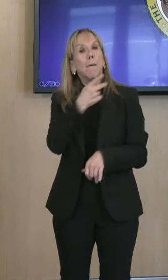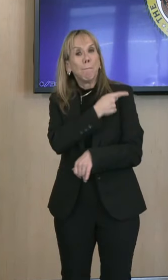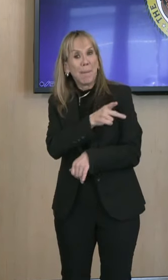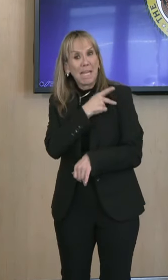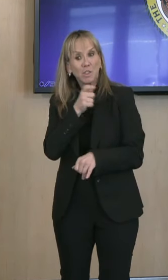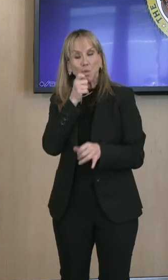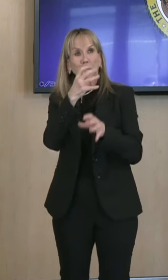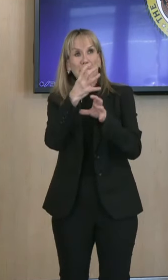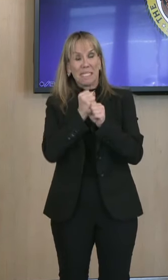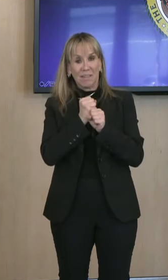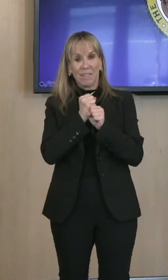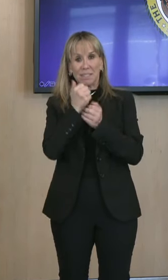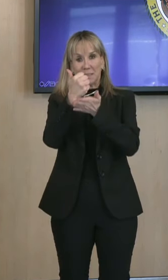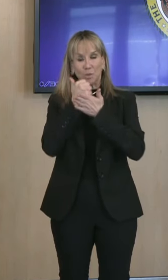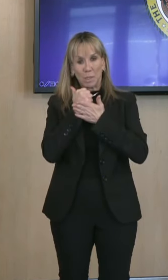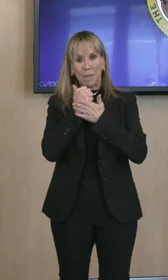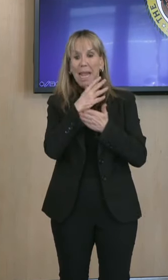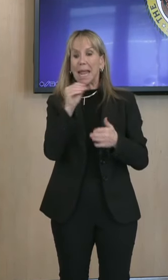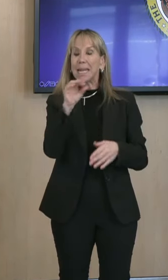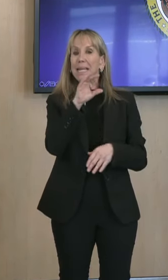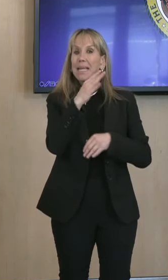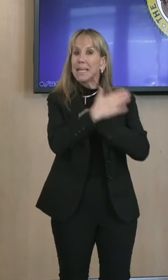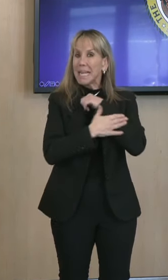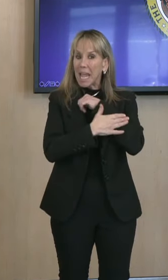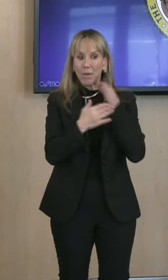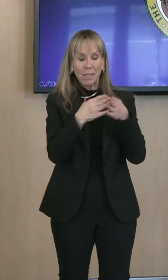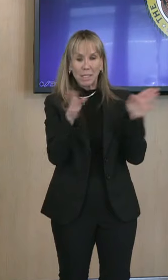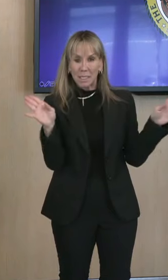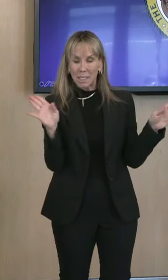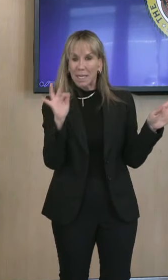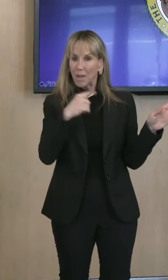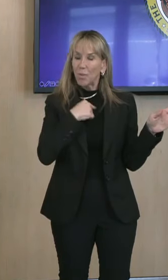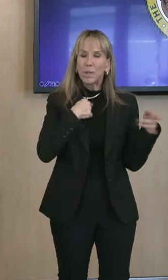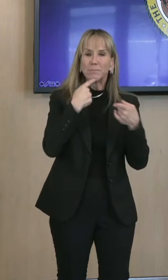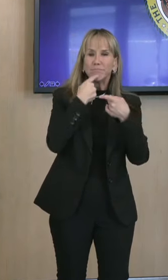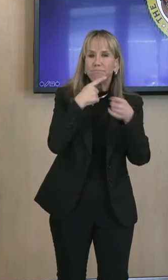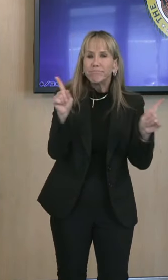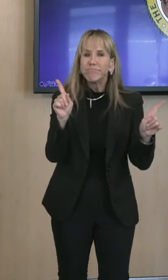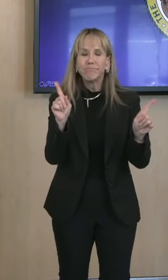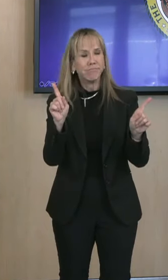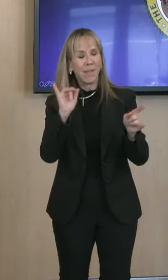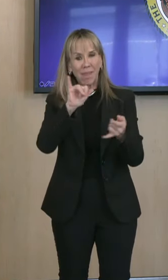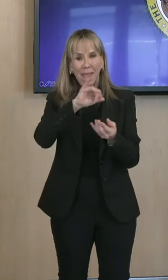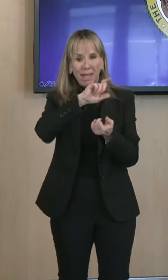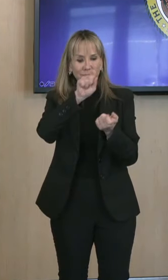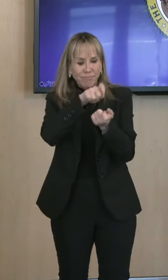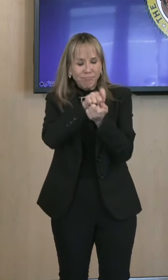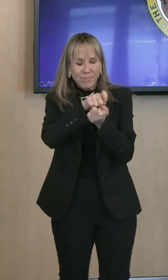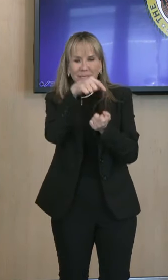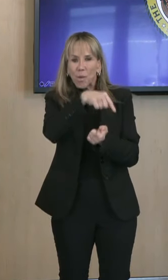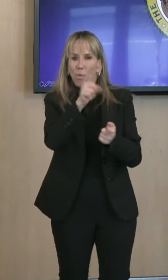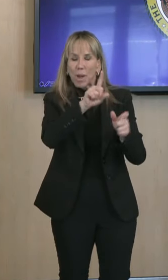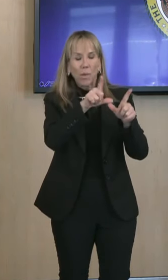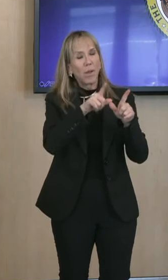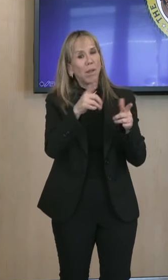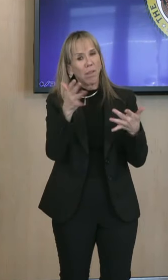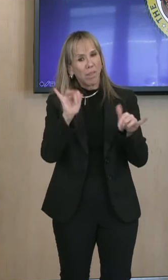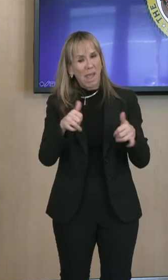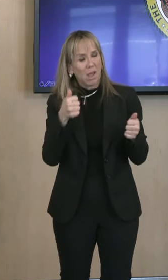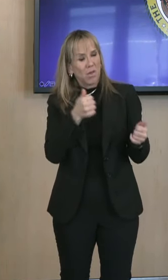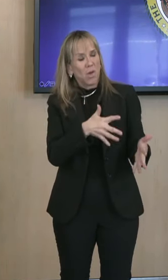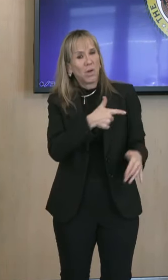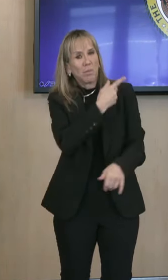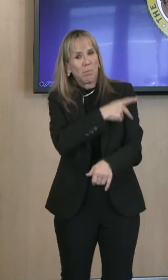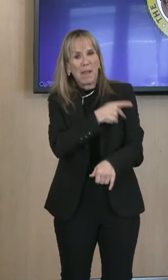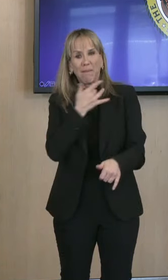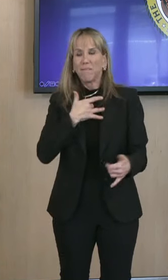to the county as a whole when we publicize those locations, nor when we have outlets show up there, because it upsets the patients who are there who